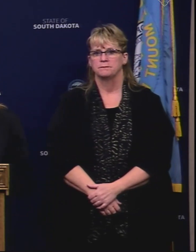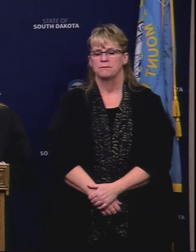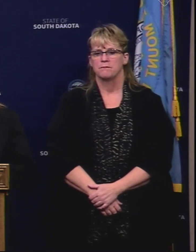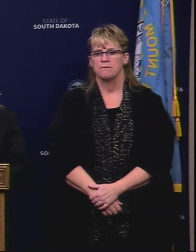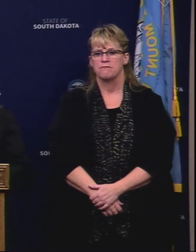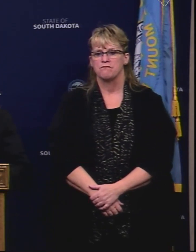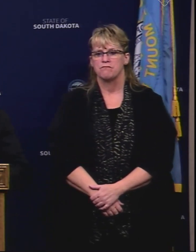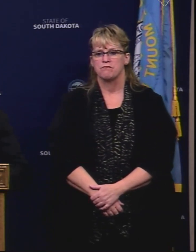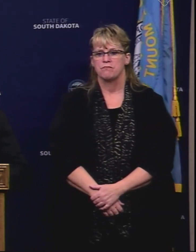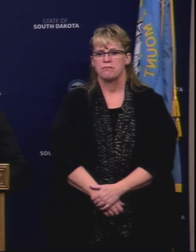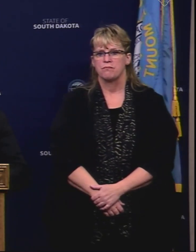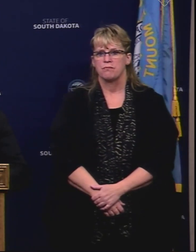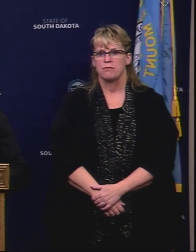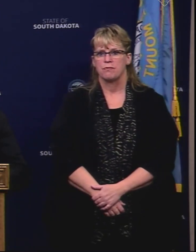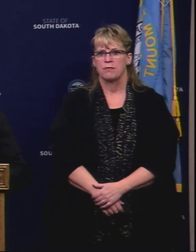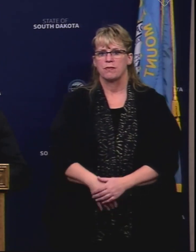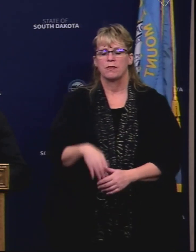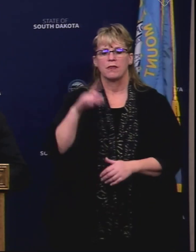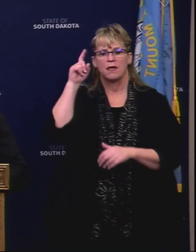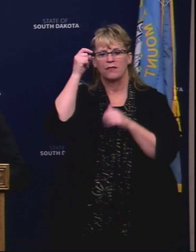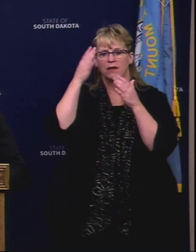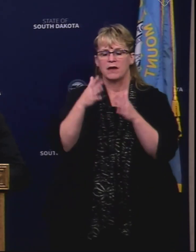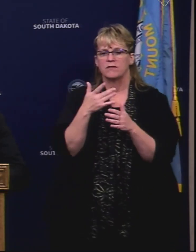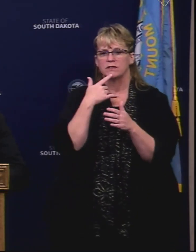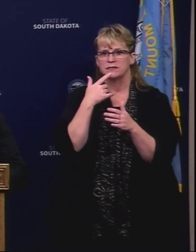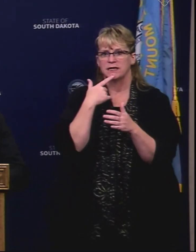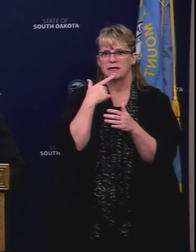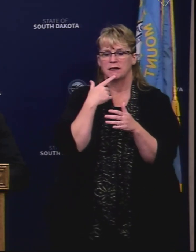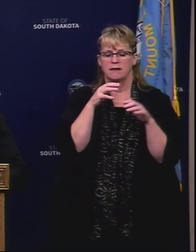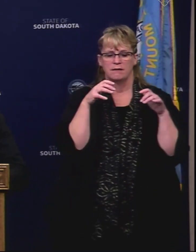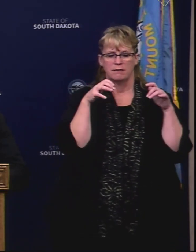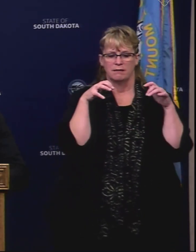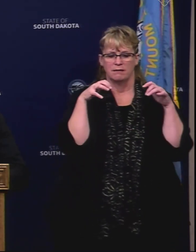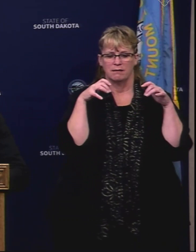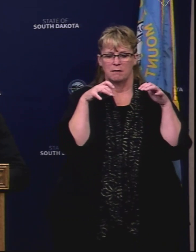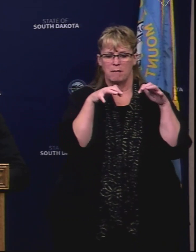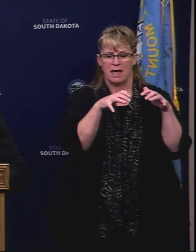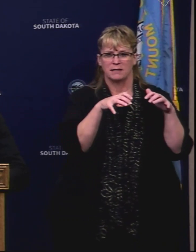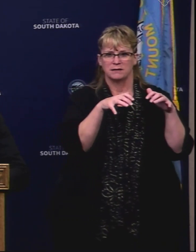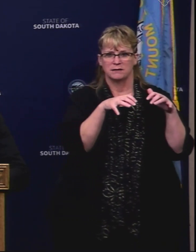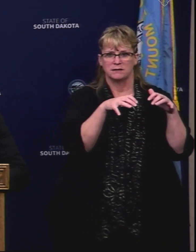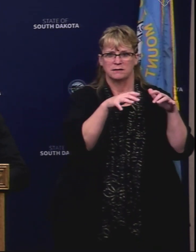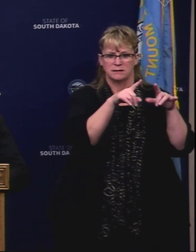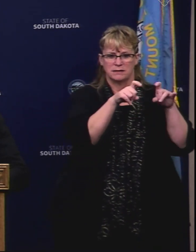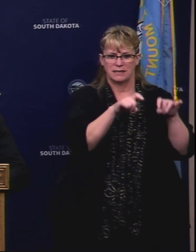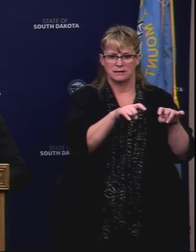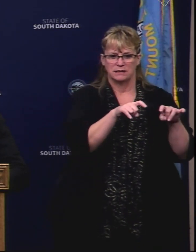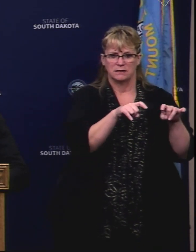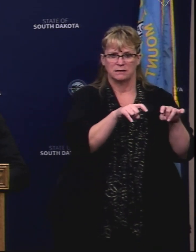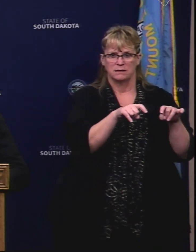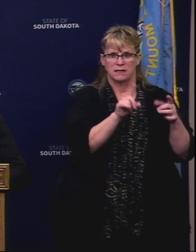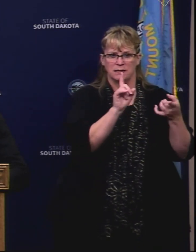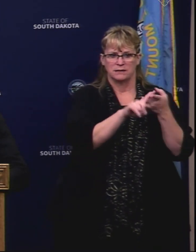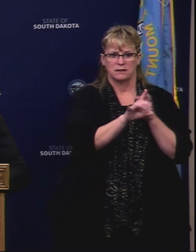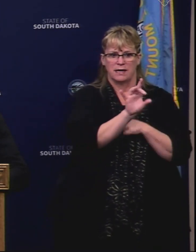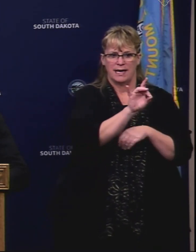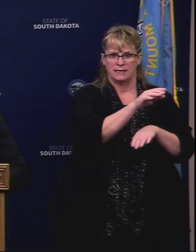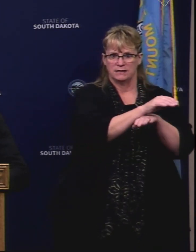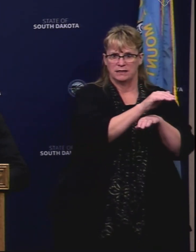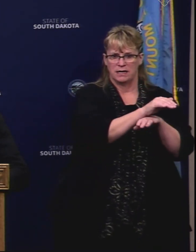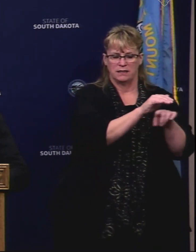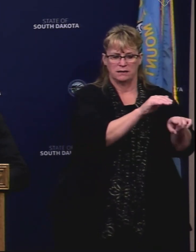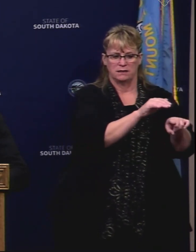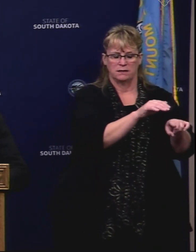Thanks. So as the governor indicated, the mass testing event will go through 8 p.m. tonight. And so we encourage